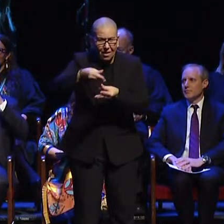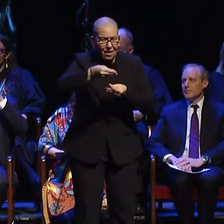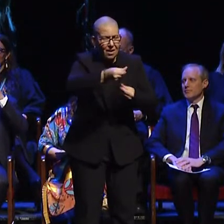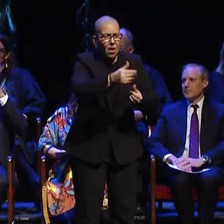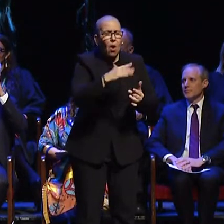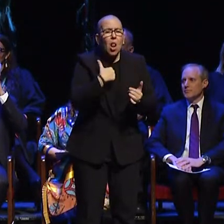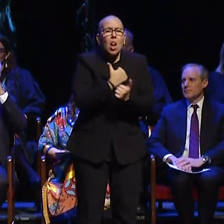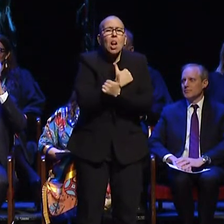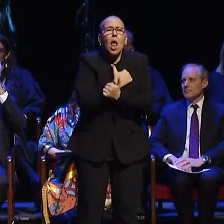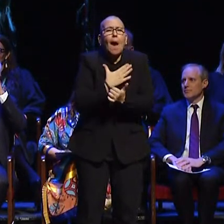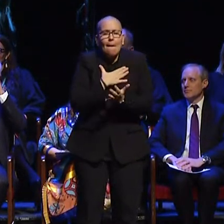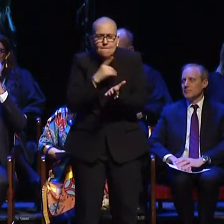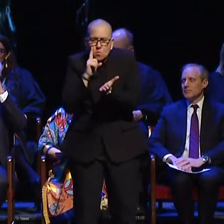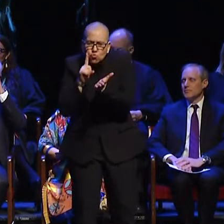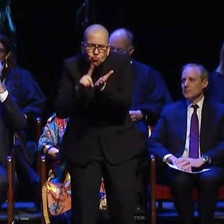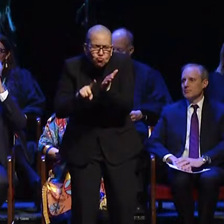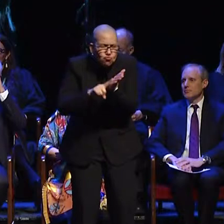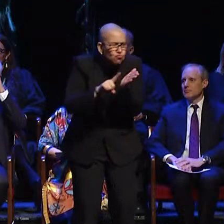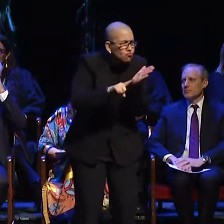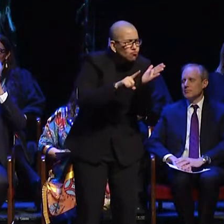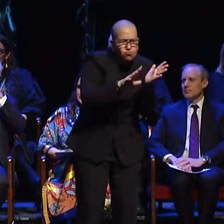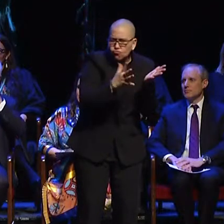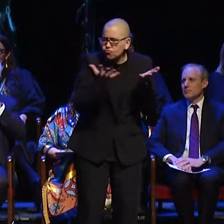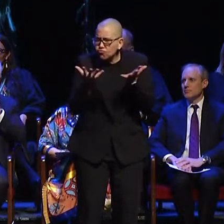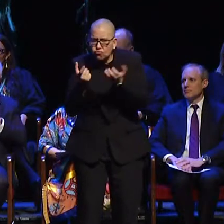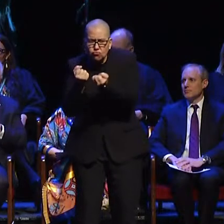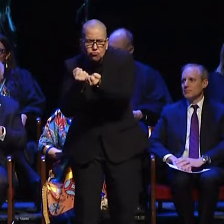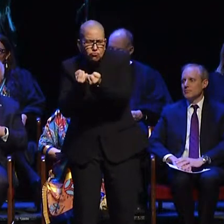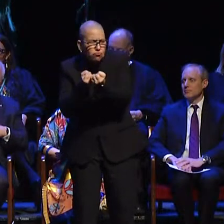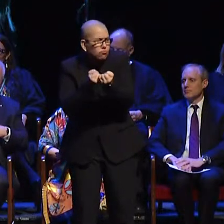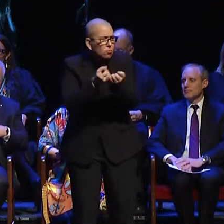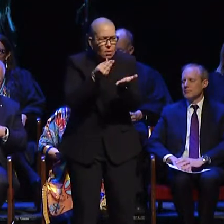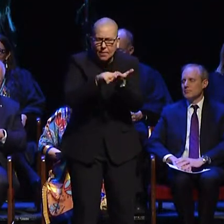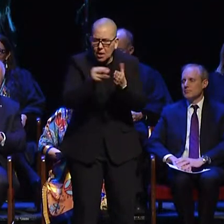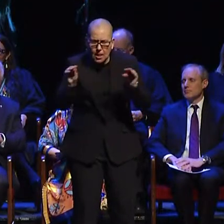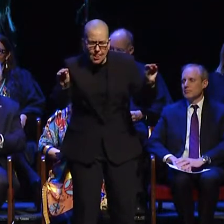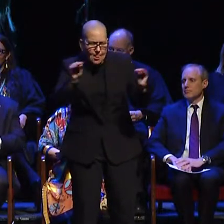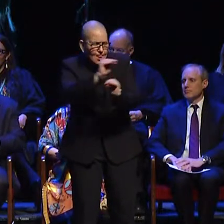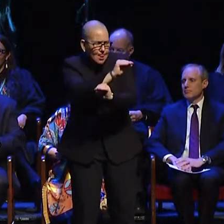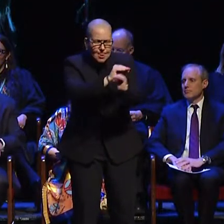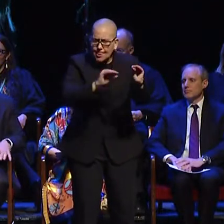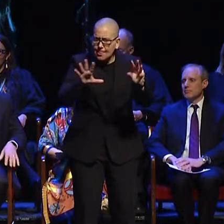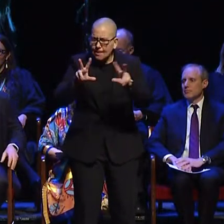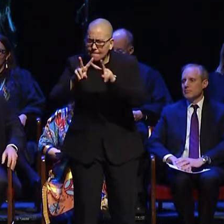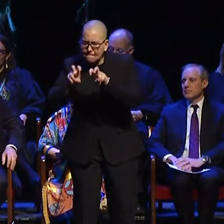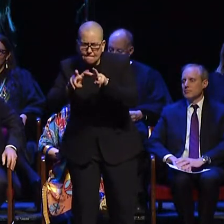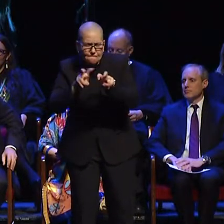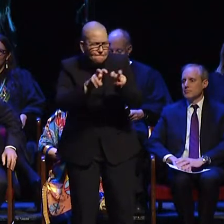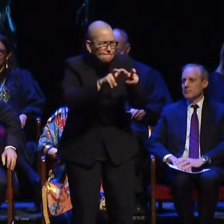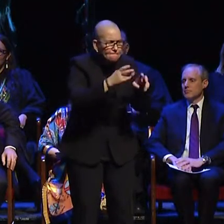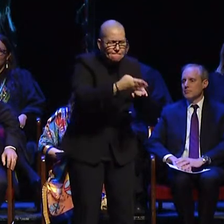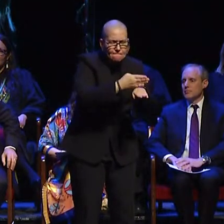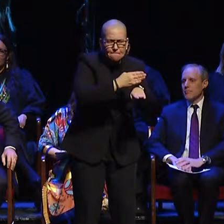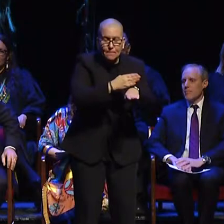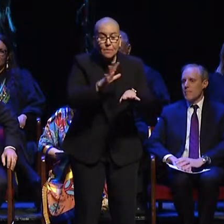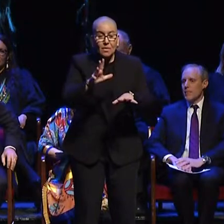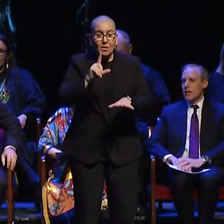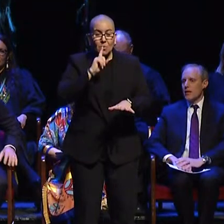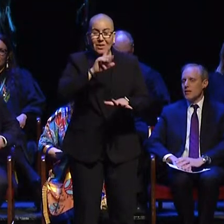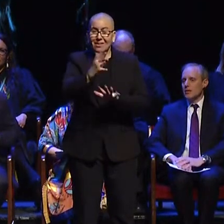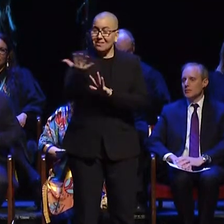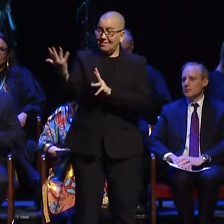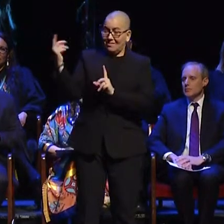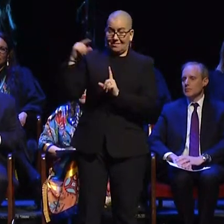our support, our analysis, it's ultimately about the everyday things that make our lives